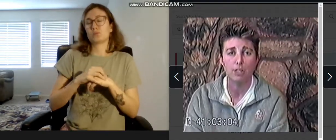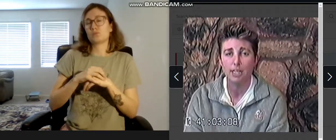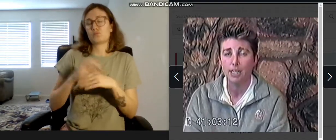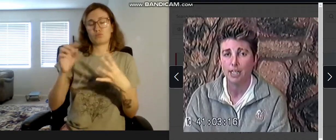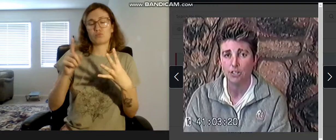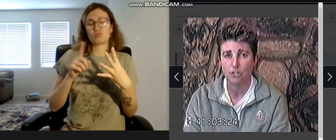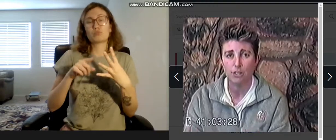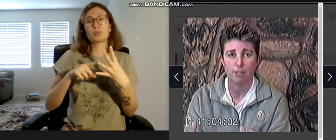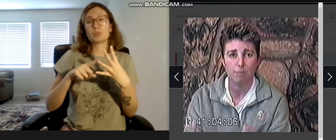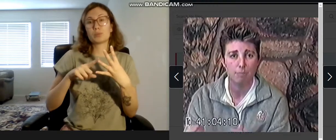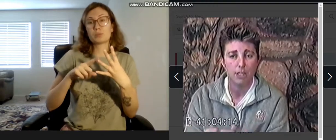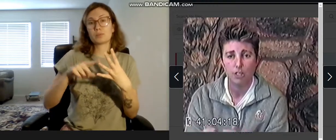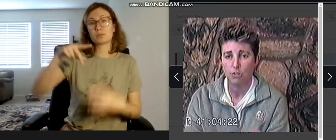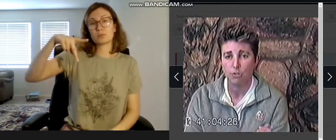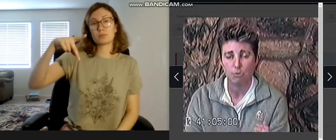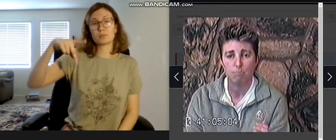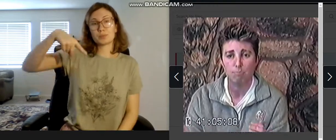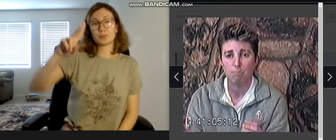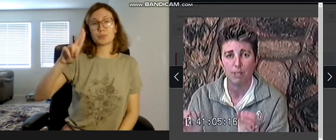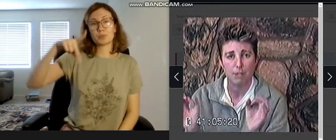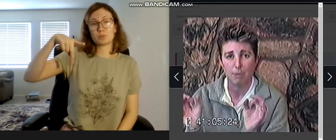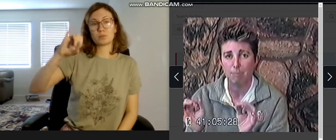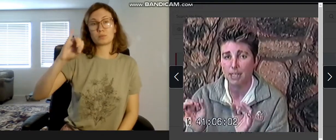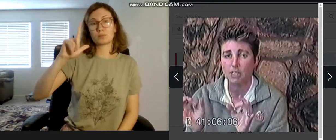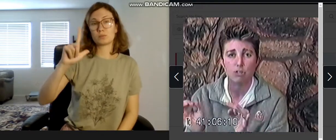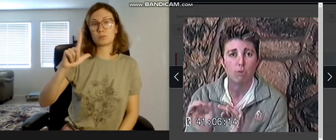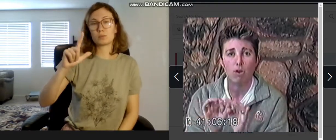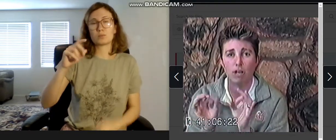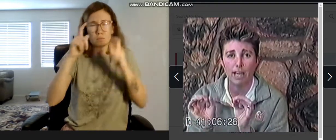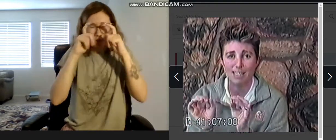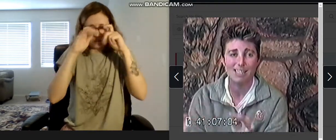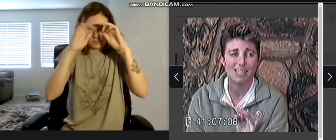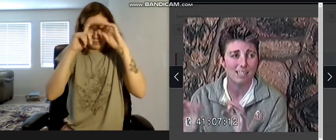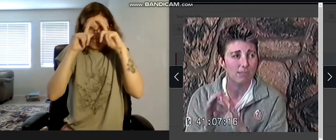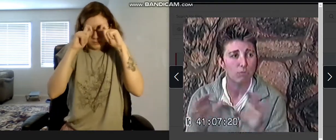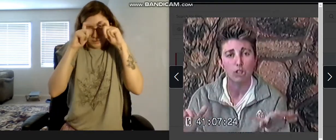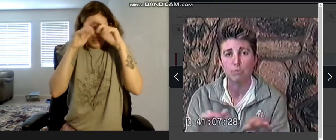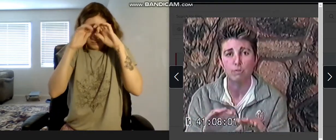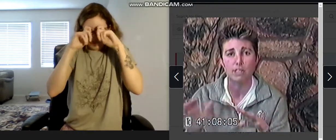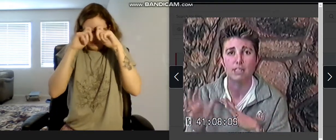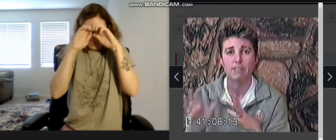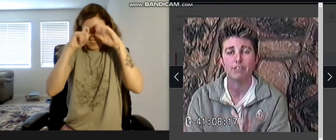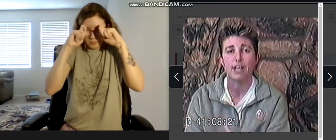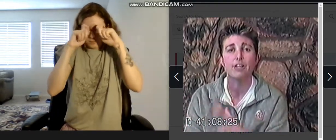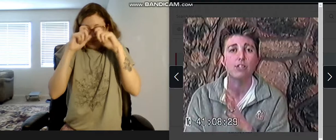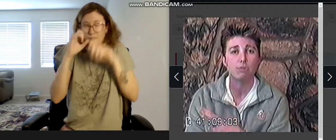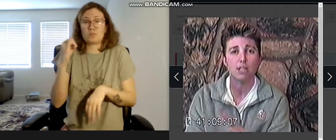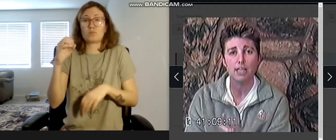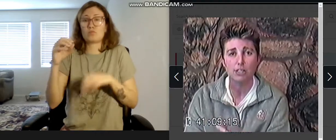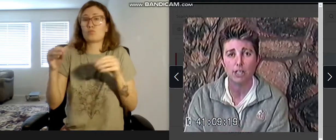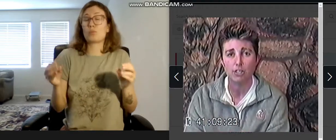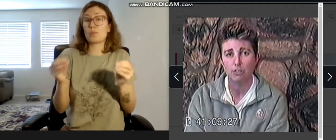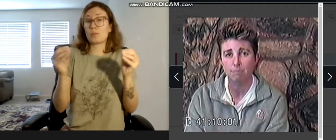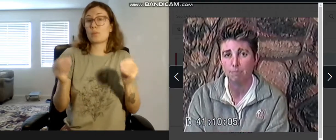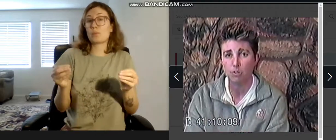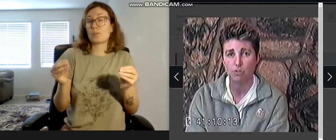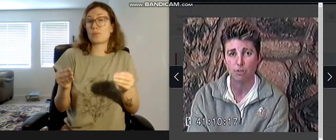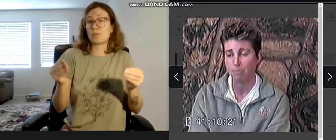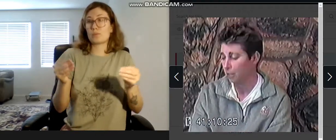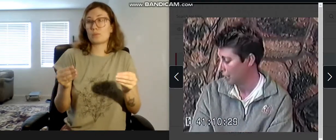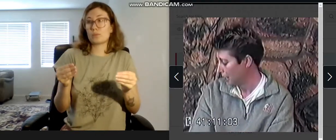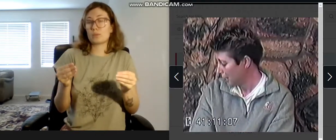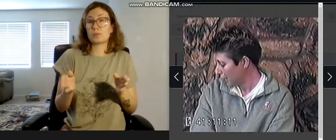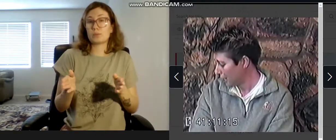pupil, is they become big and small as needed when you move into different areas with the light change.